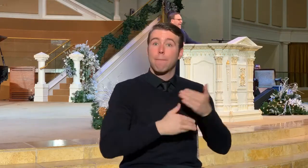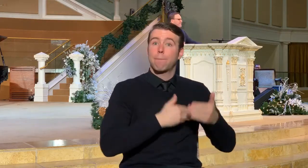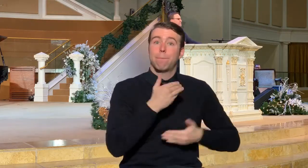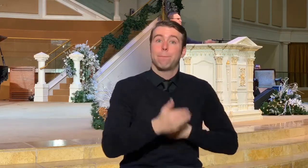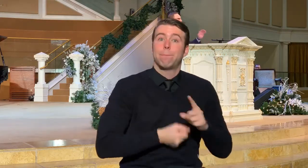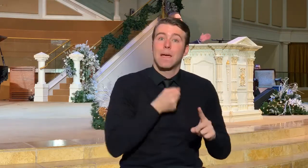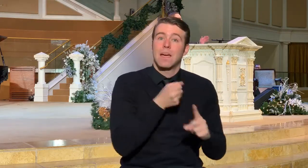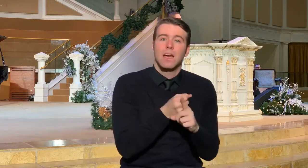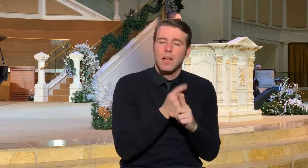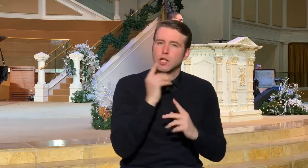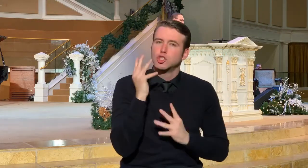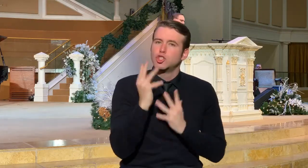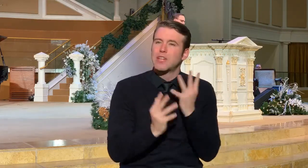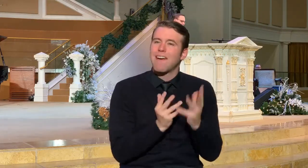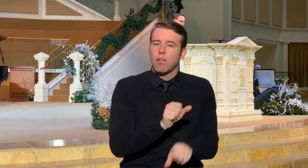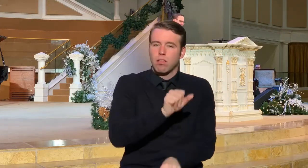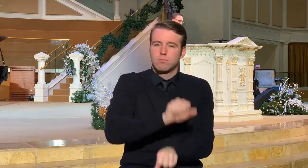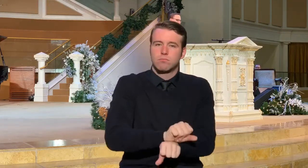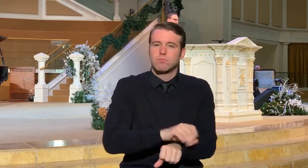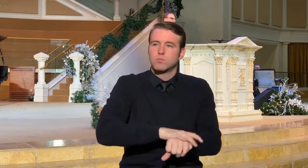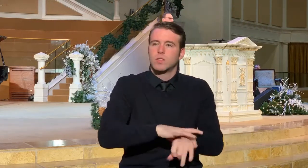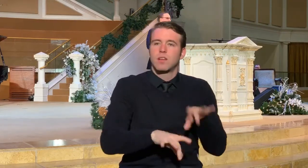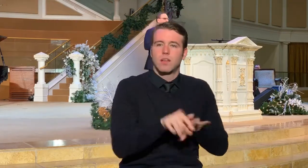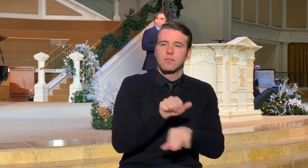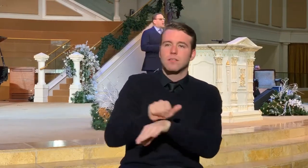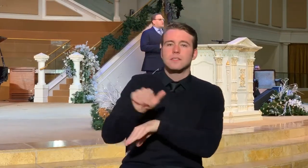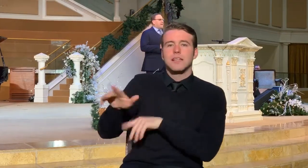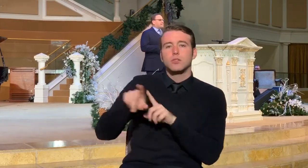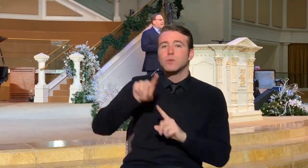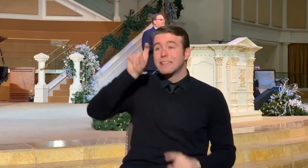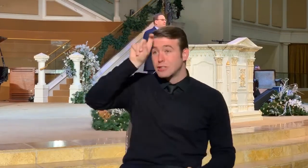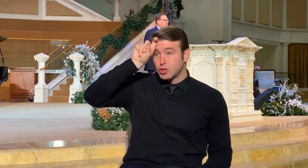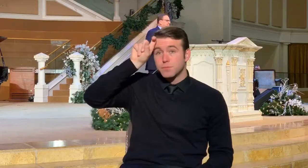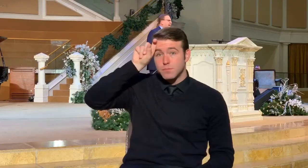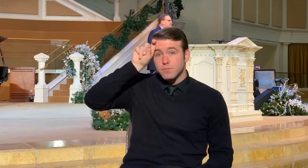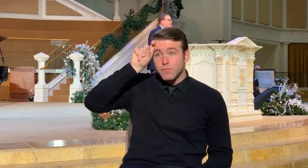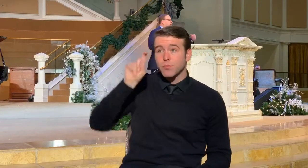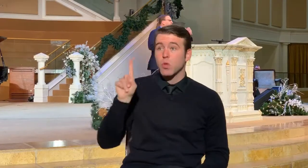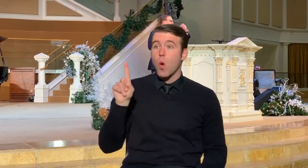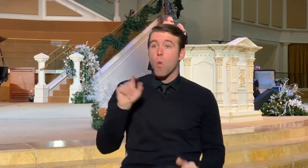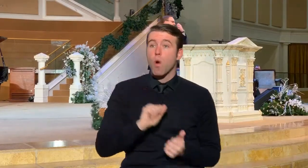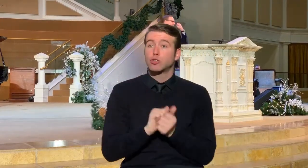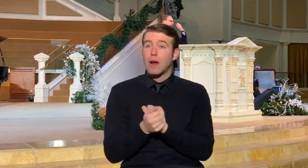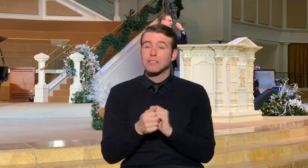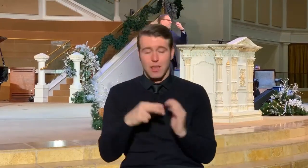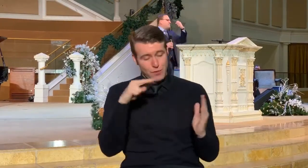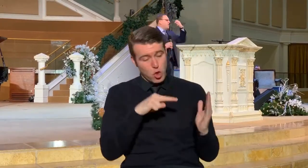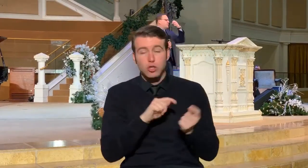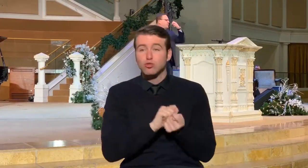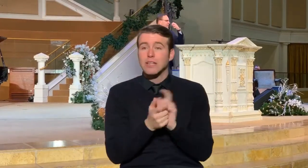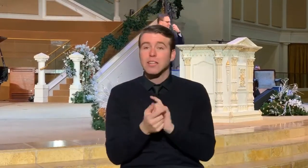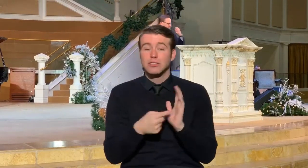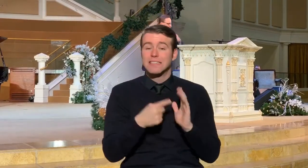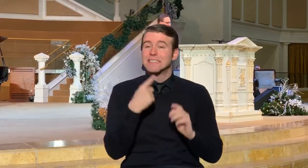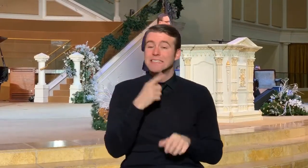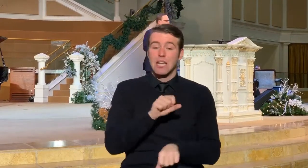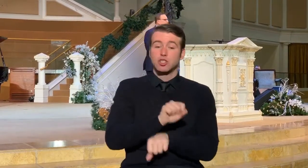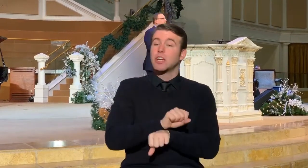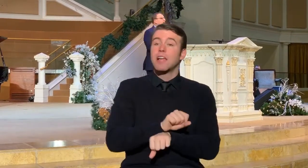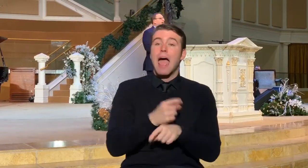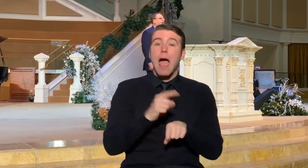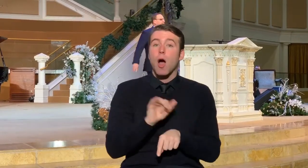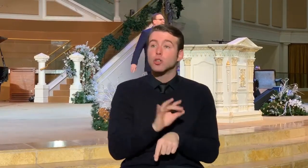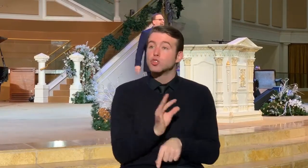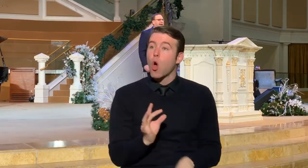the shameful chains of Egypt. One translation said a chain through his